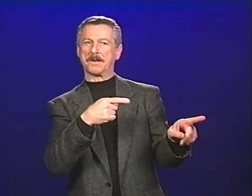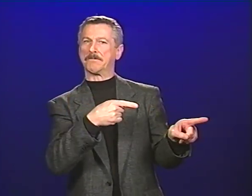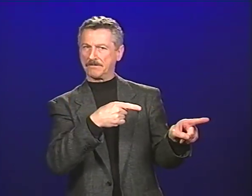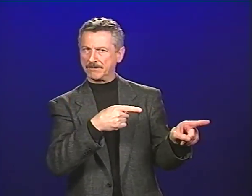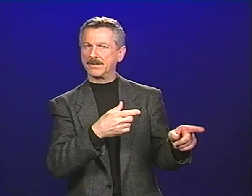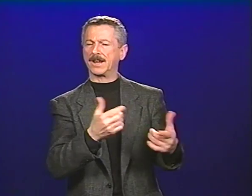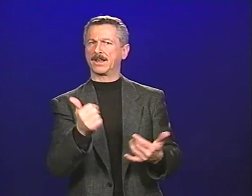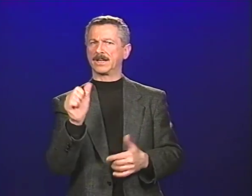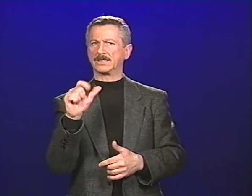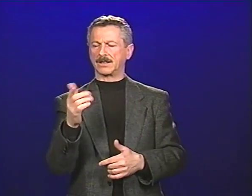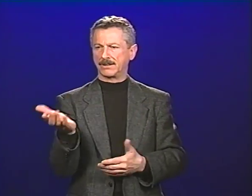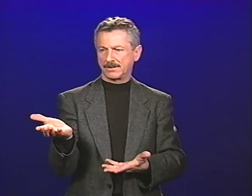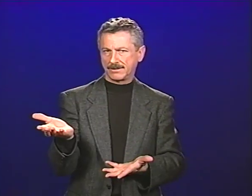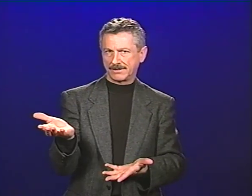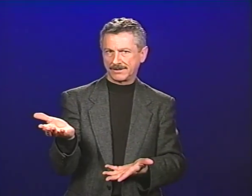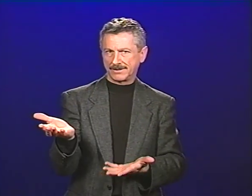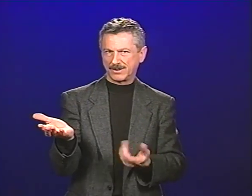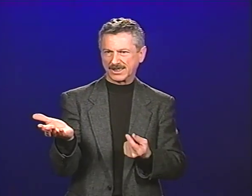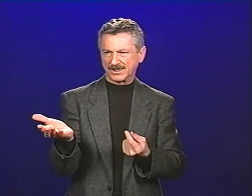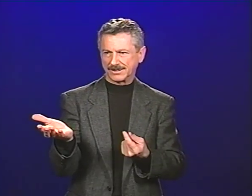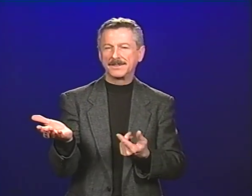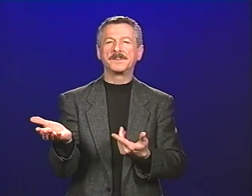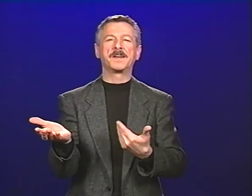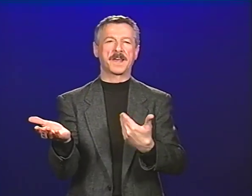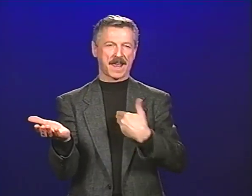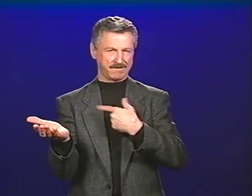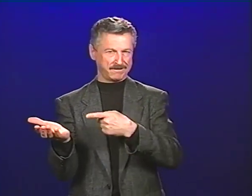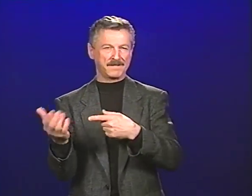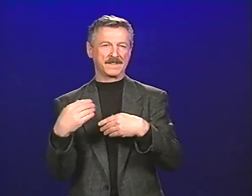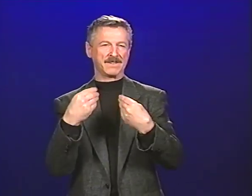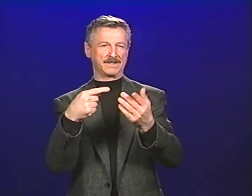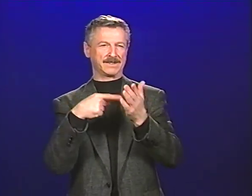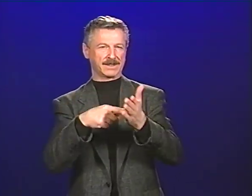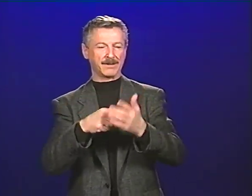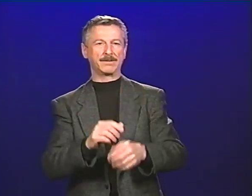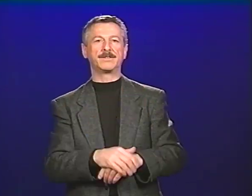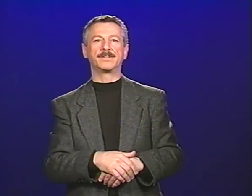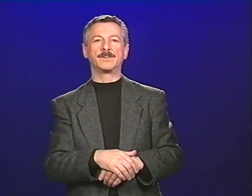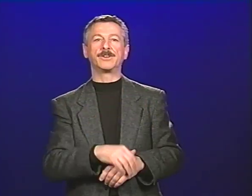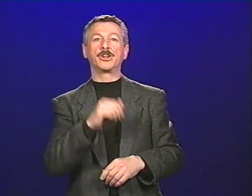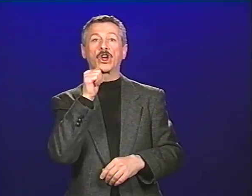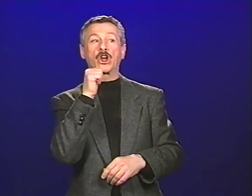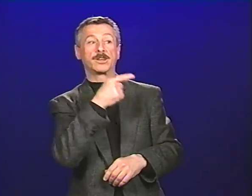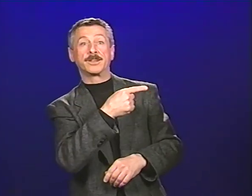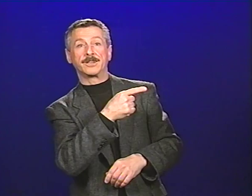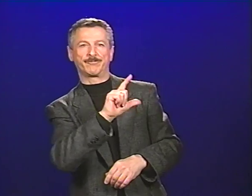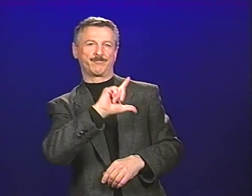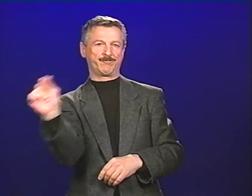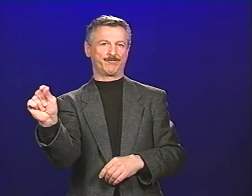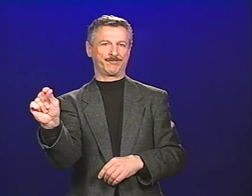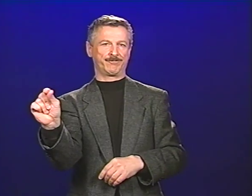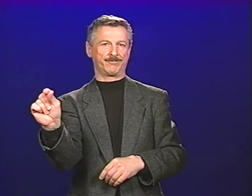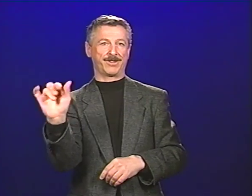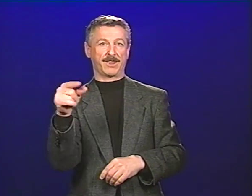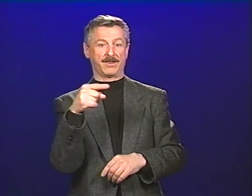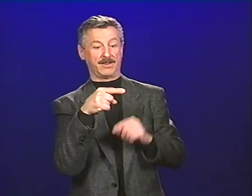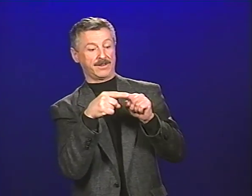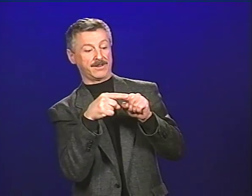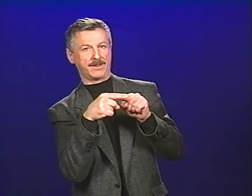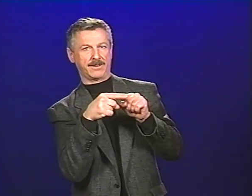are determiners. ASL uses determiners, although in a little different way. For example, in the sentence, the girl took off,